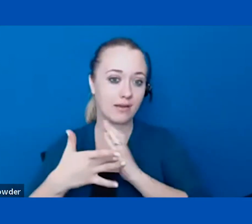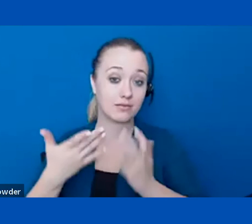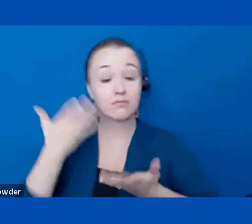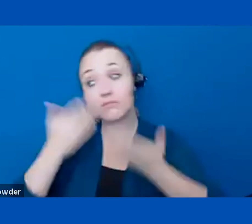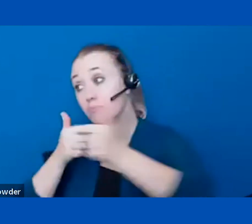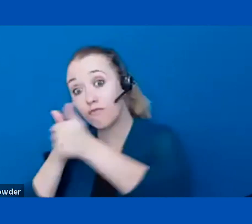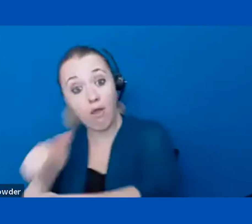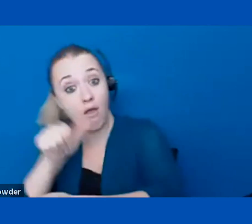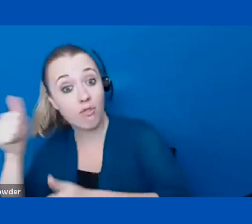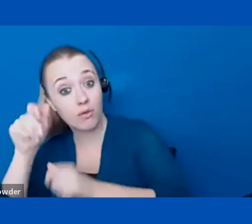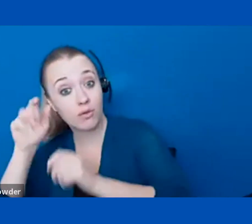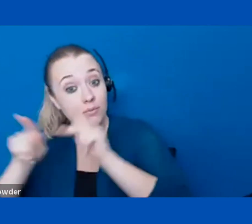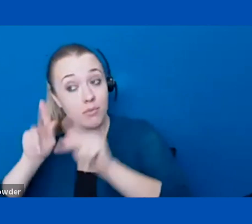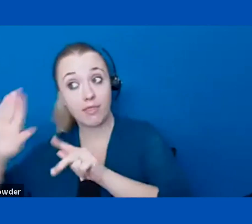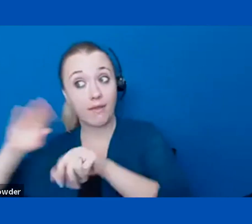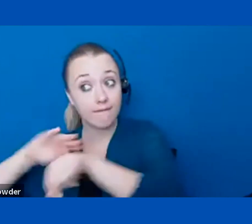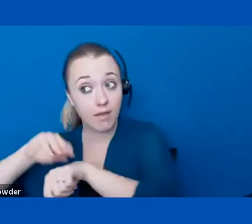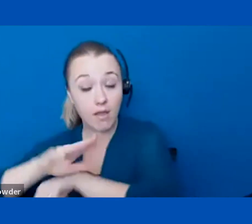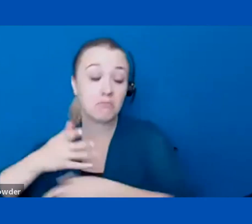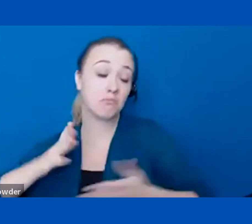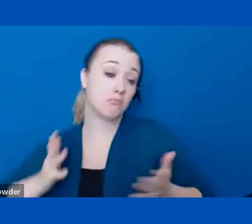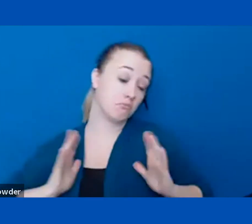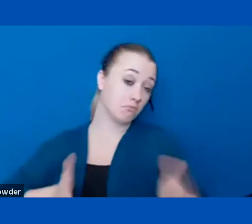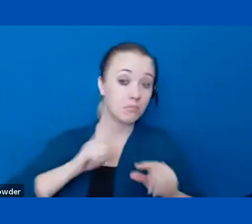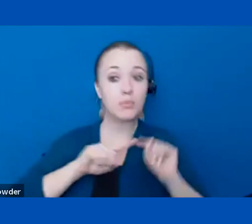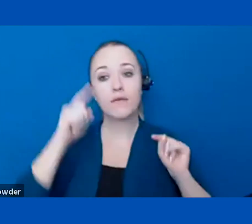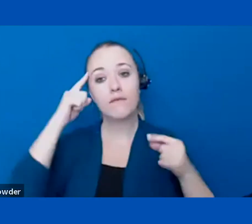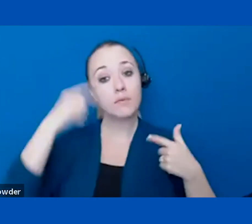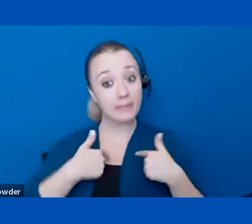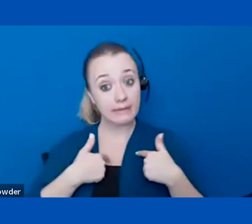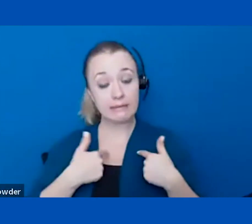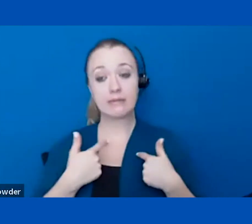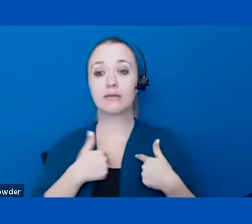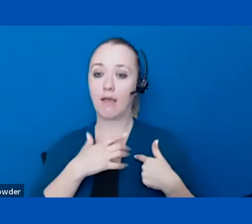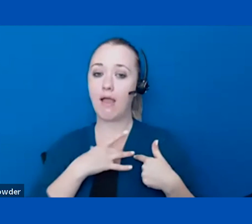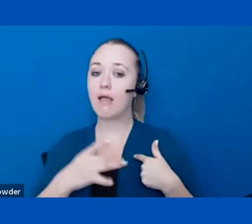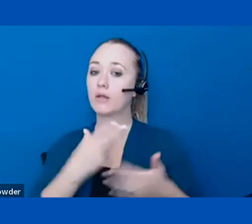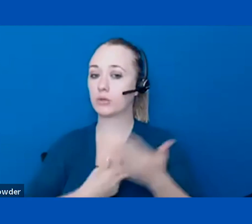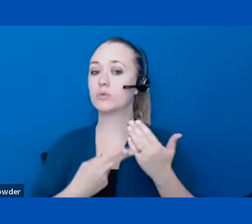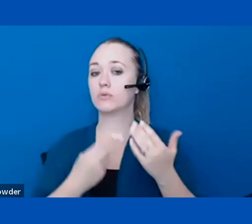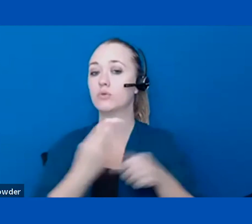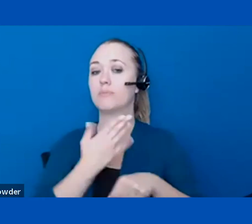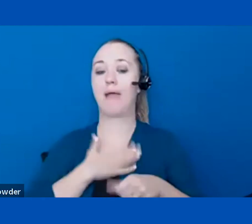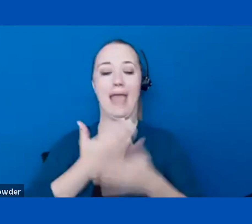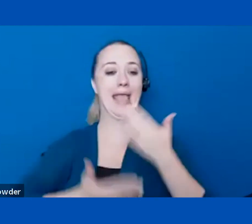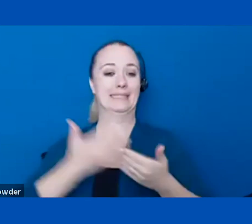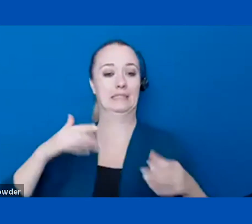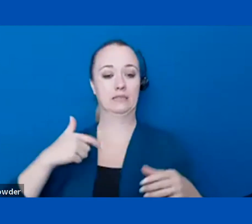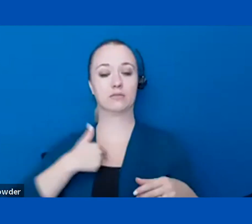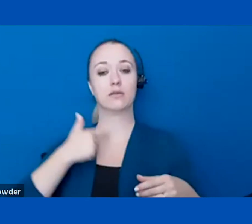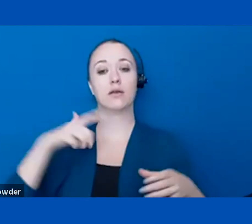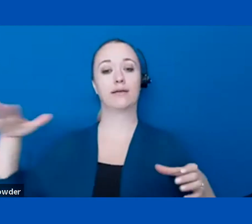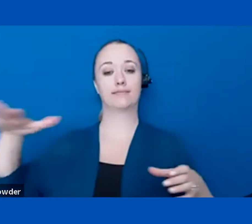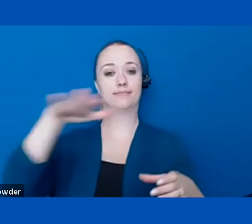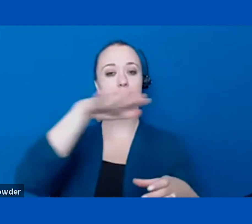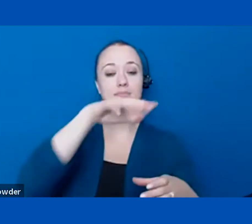that's cool. But for me, that's how I like doing things. I like using um, my hands that way, where I just hover my hand over something and